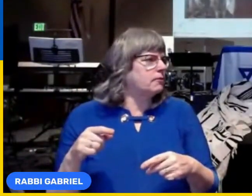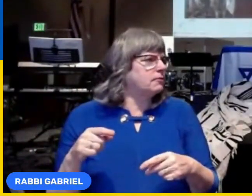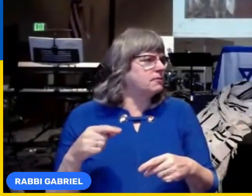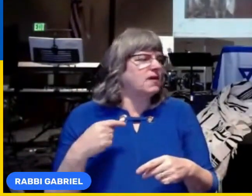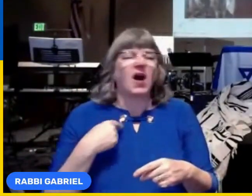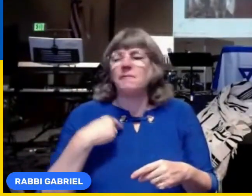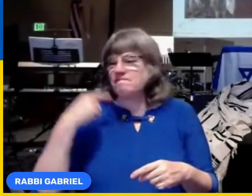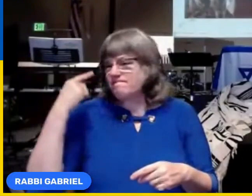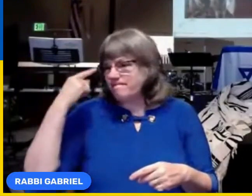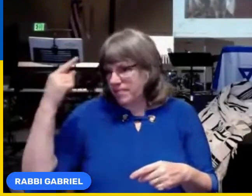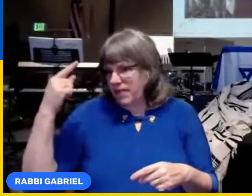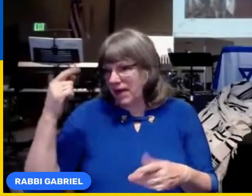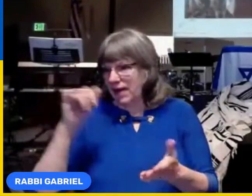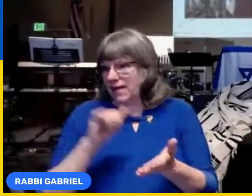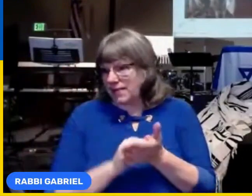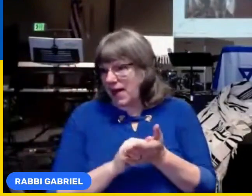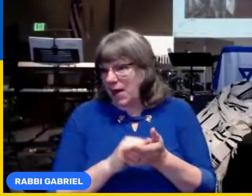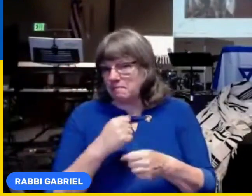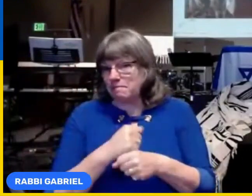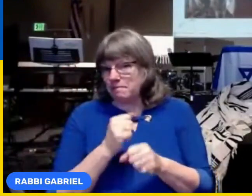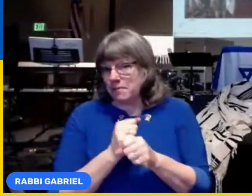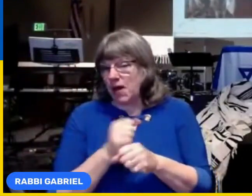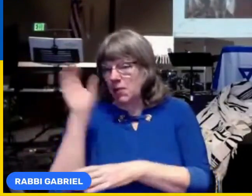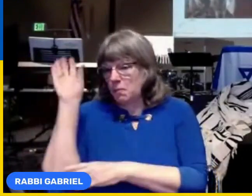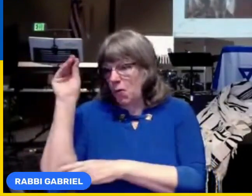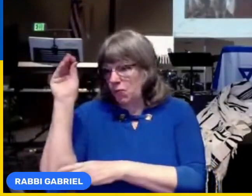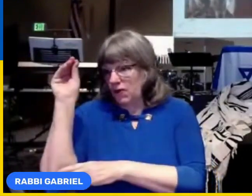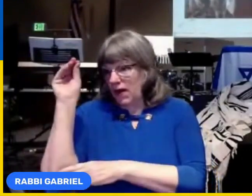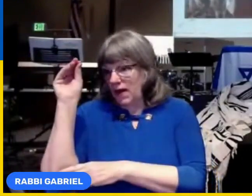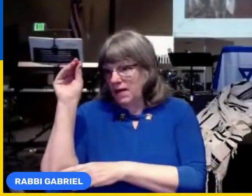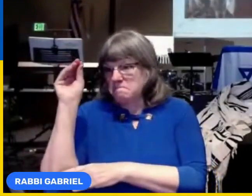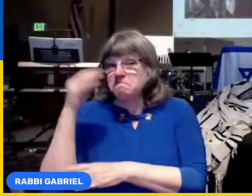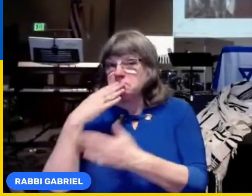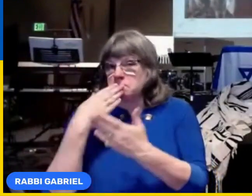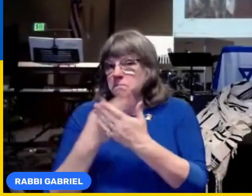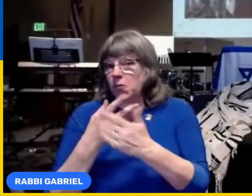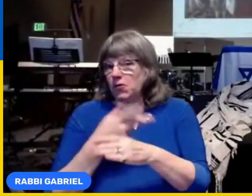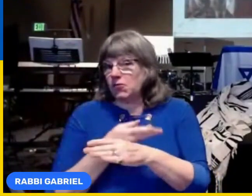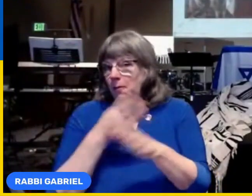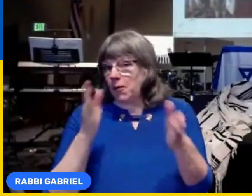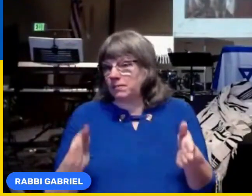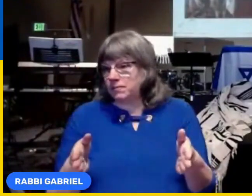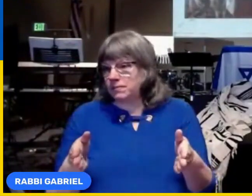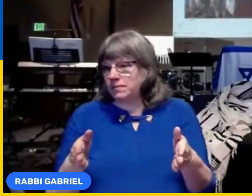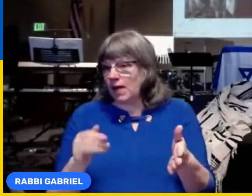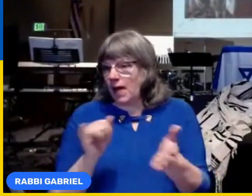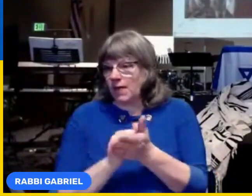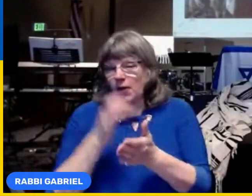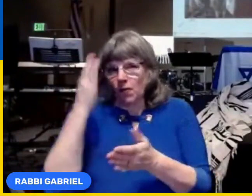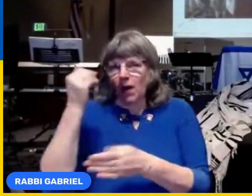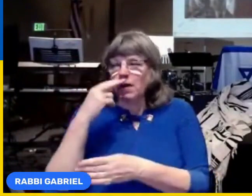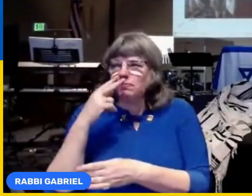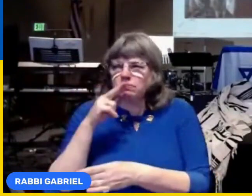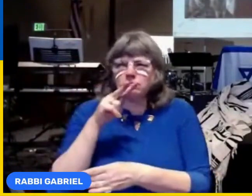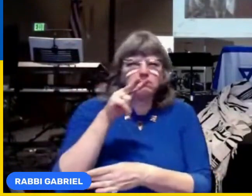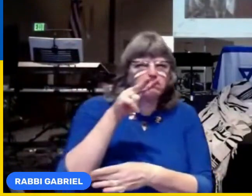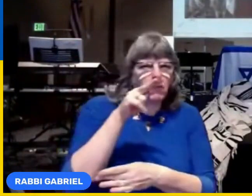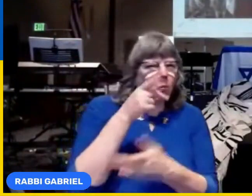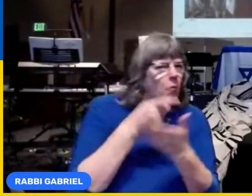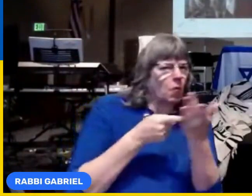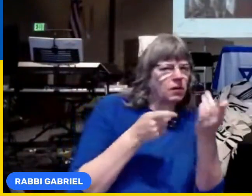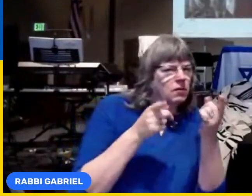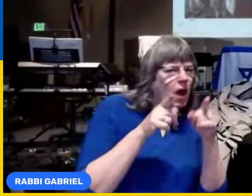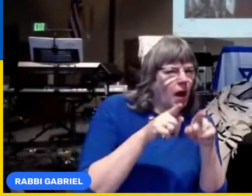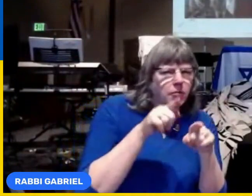And I think it's that sense that made him go check that strange bush. You know, sometimes in